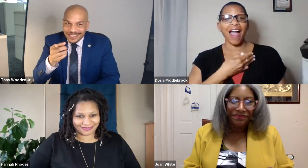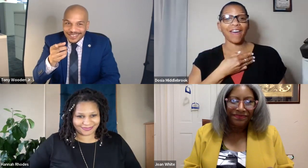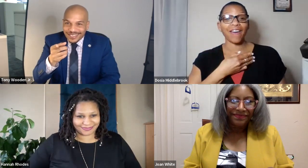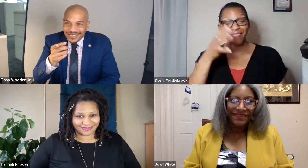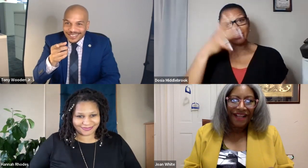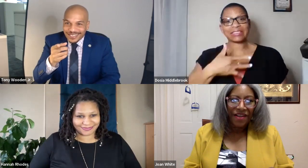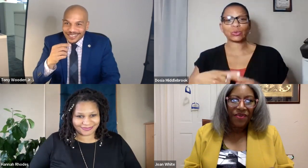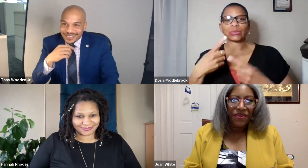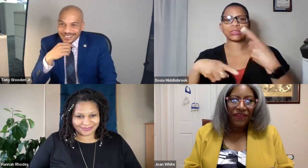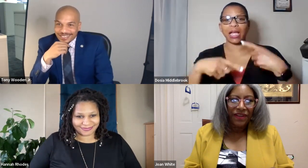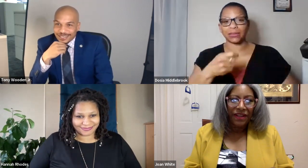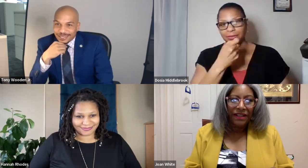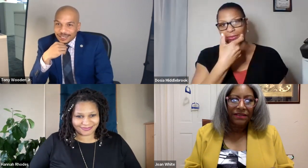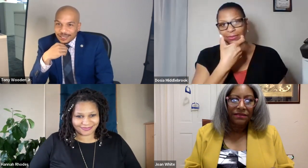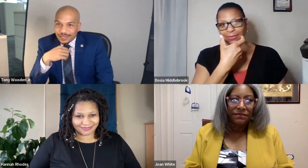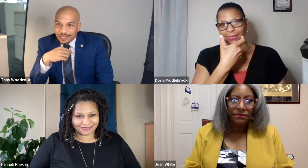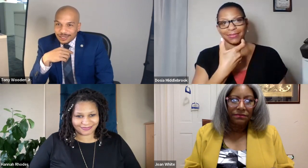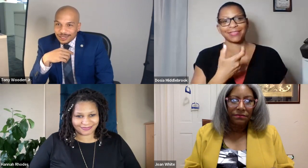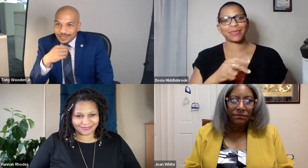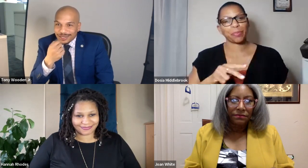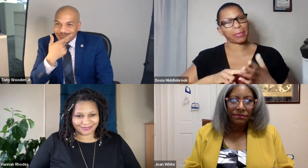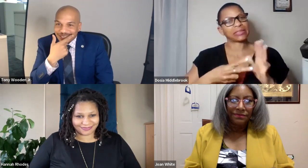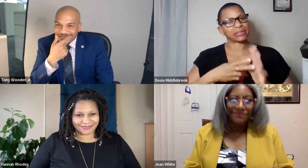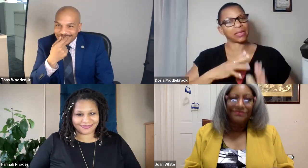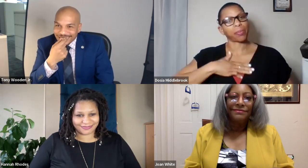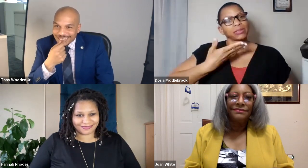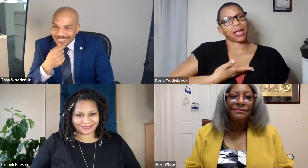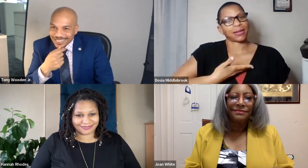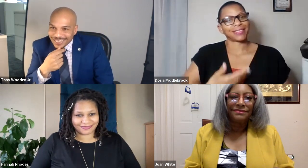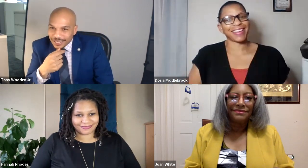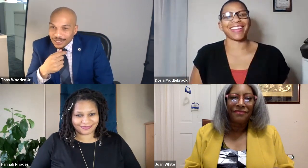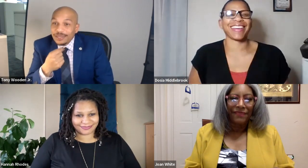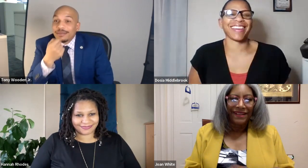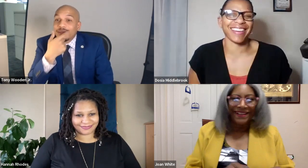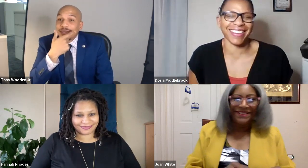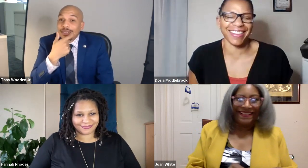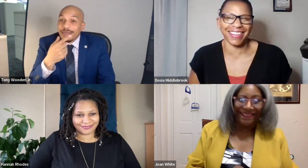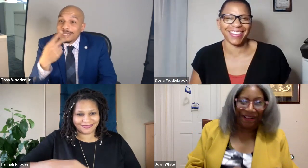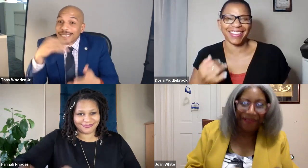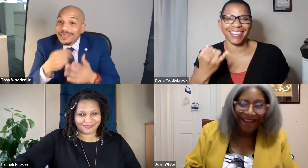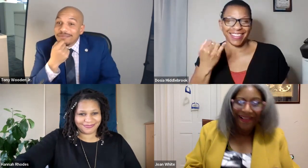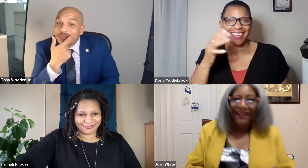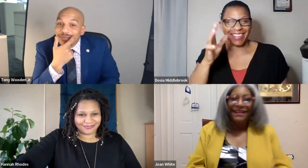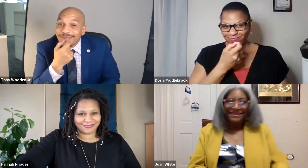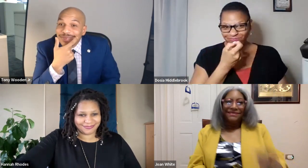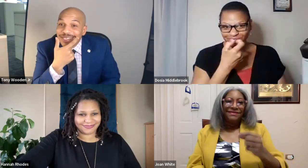some. My father used to sign this, and it's a hand going across the thing. And he used to sign, it's a hand